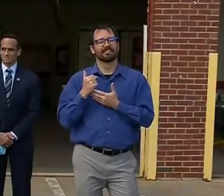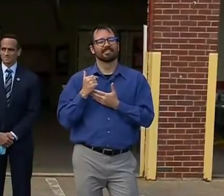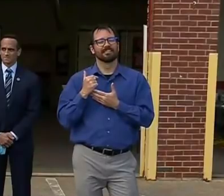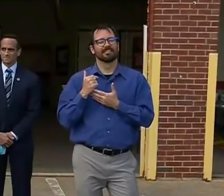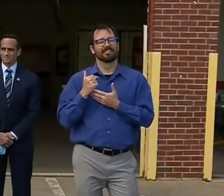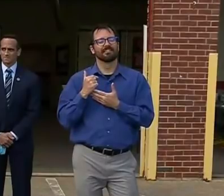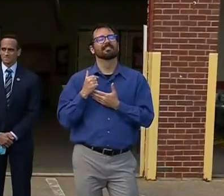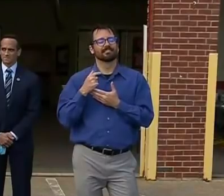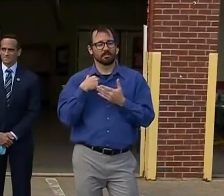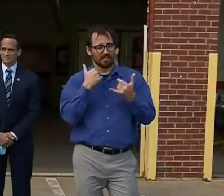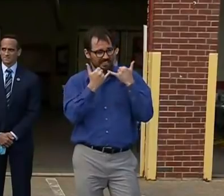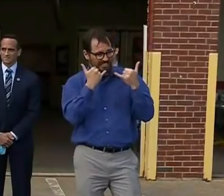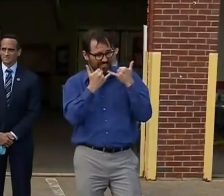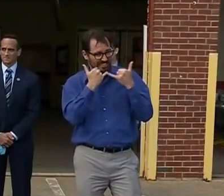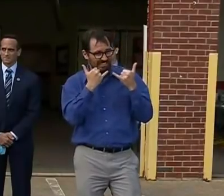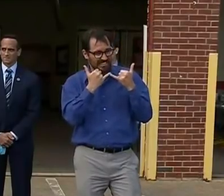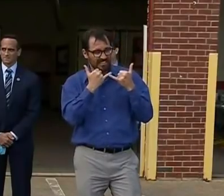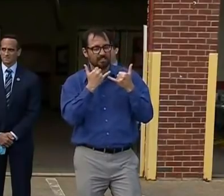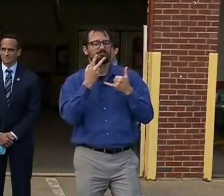federal government